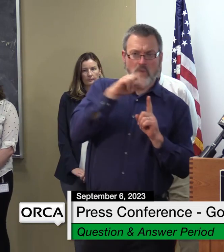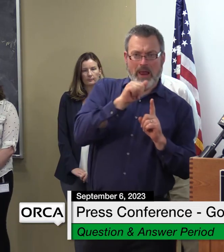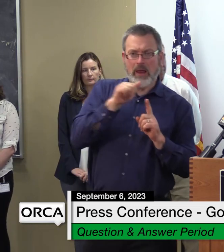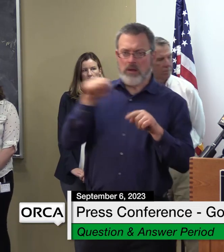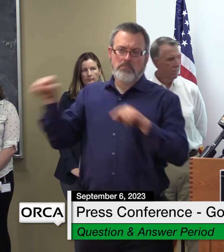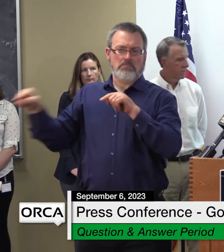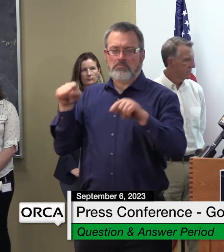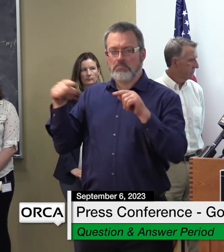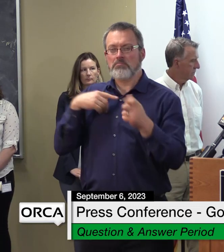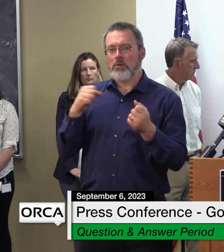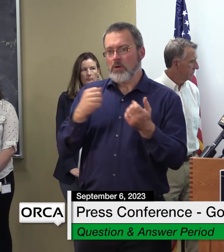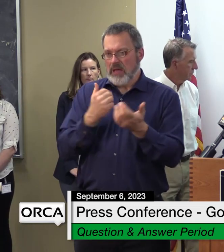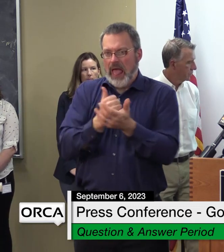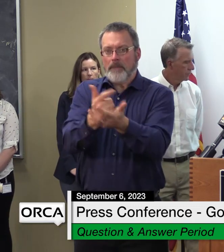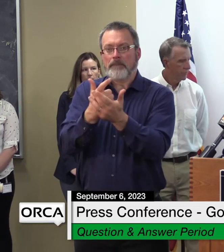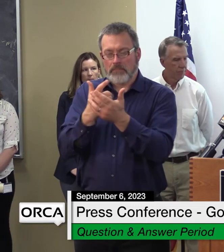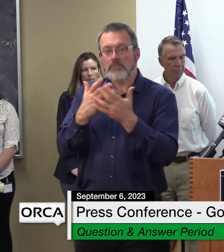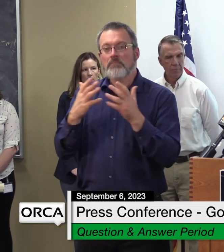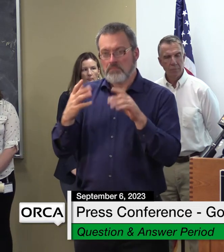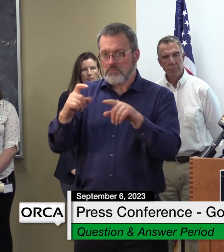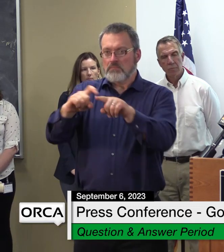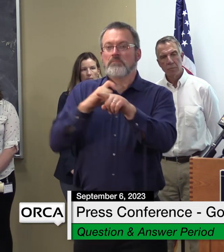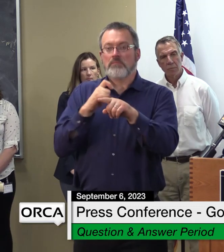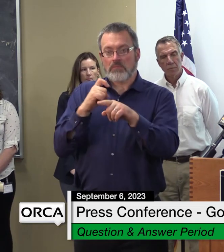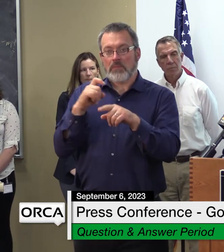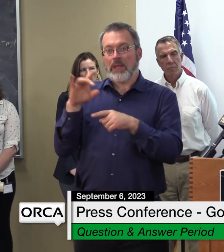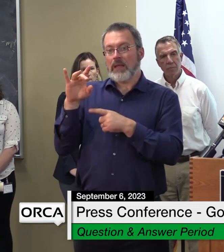Claimant Assistance Center at